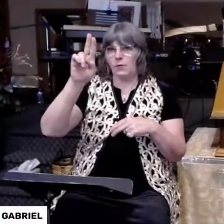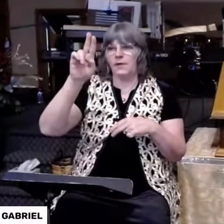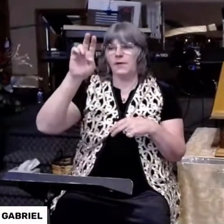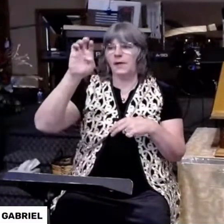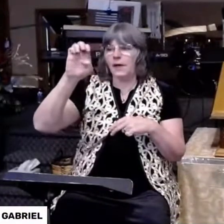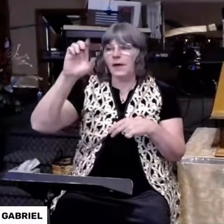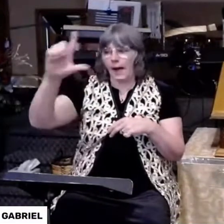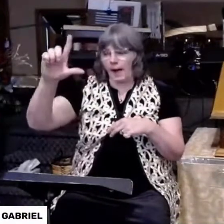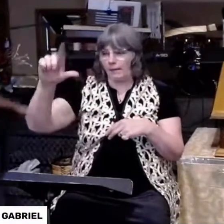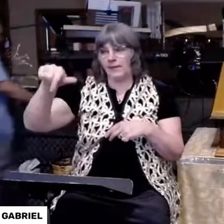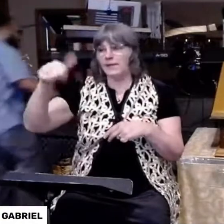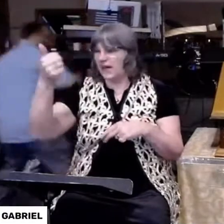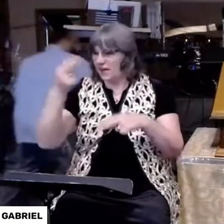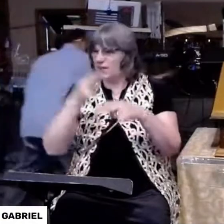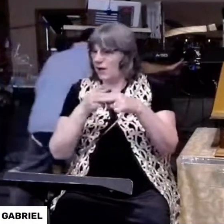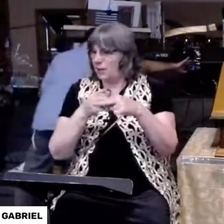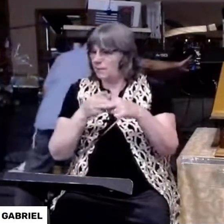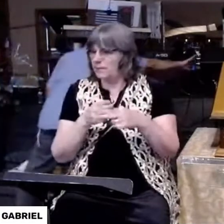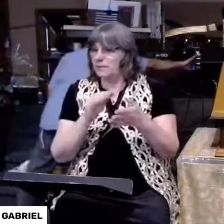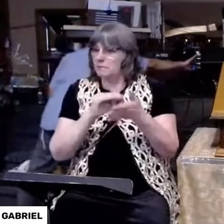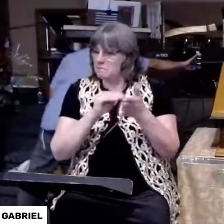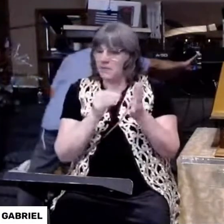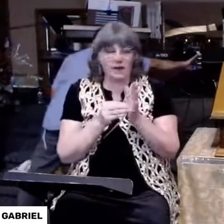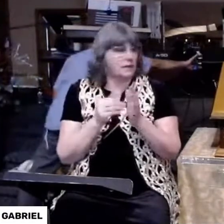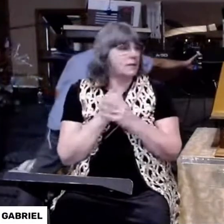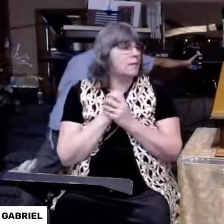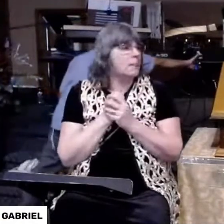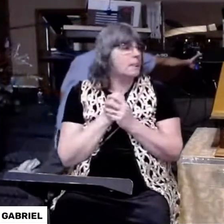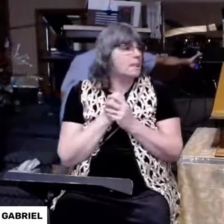R-E-U-E-L, which means